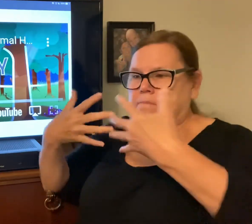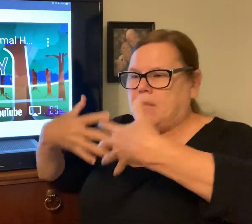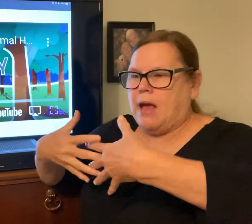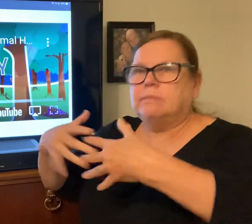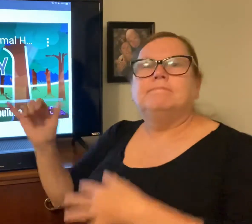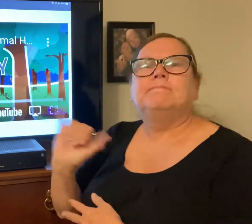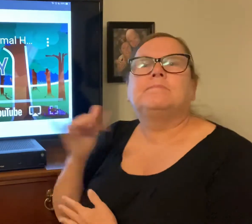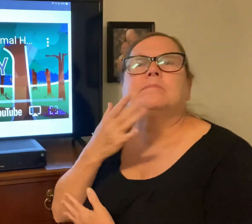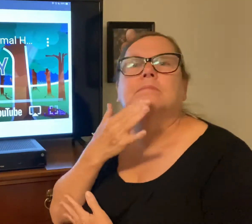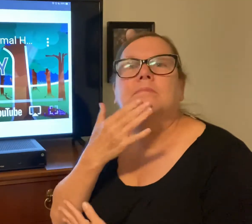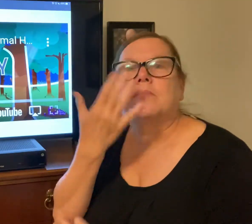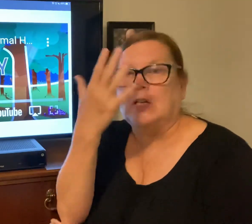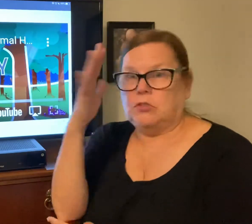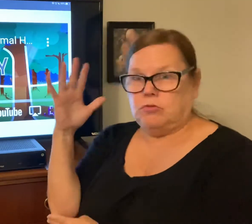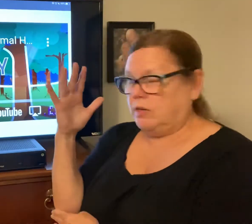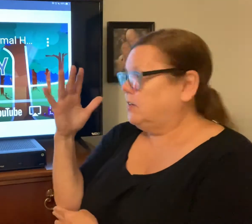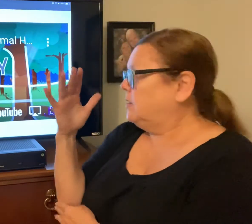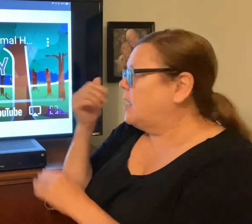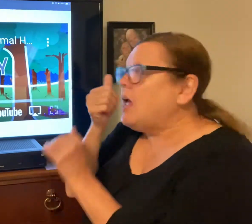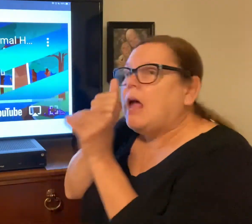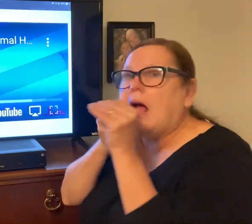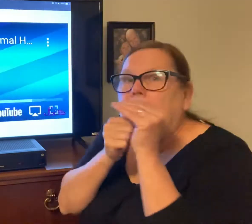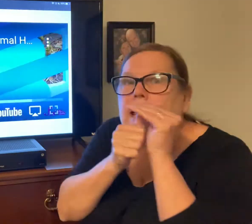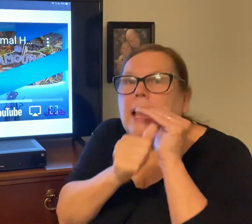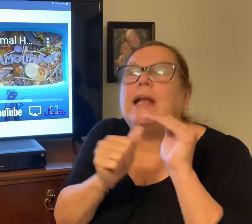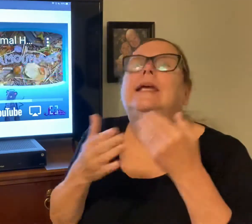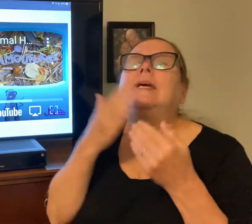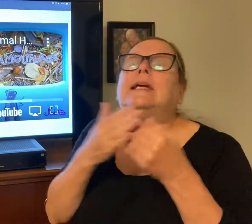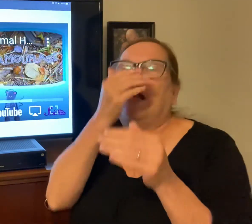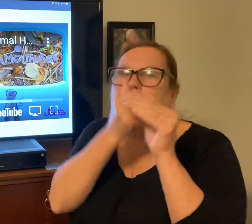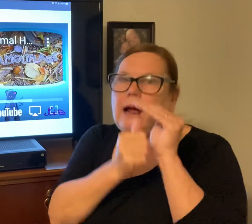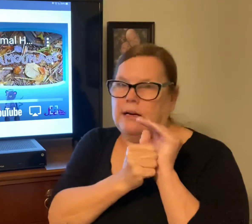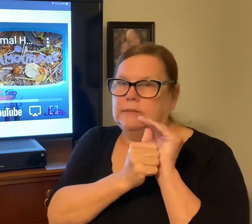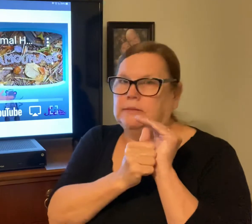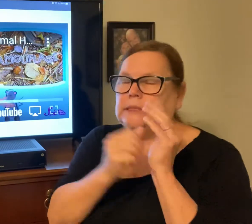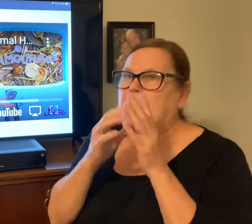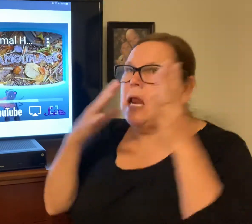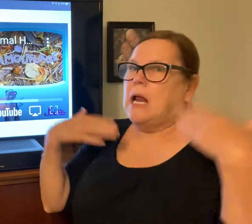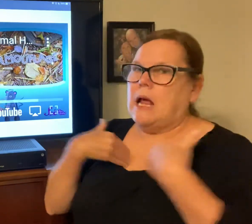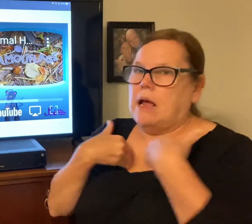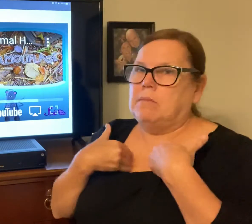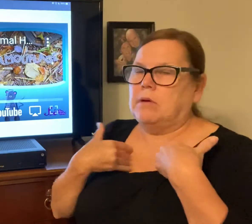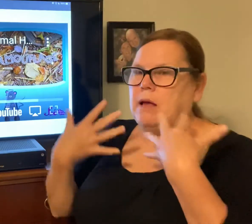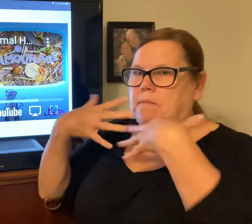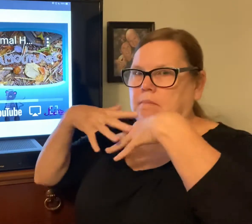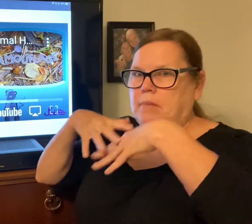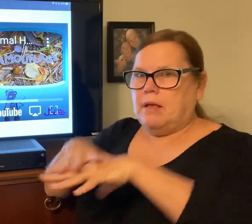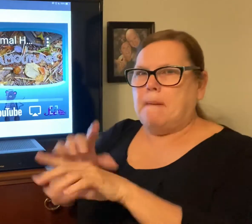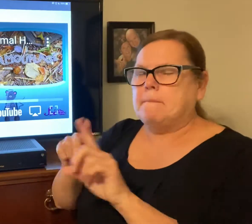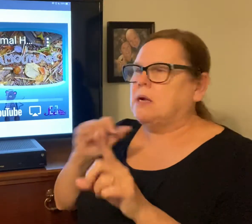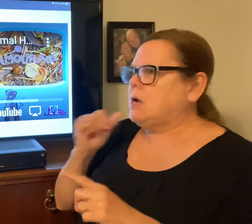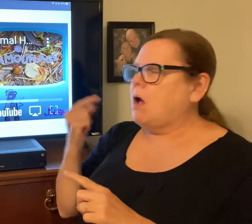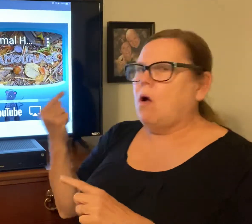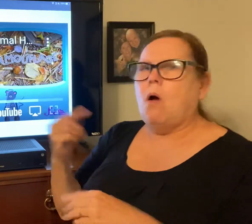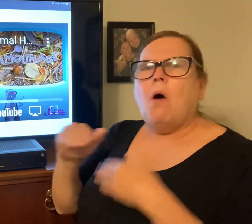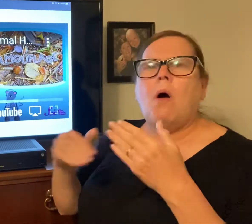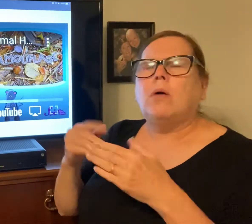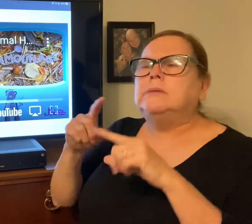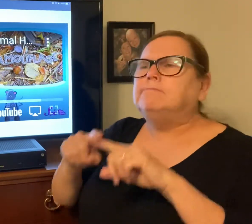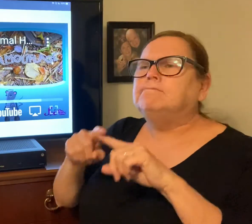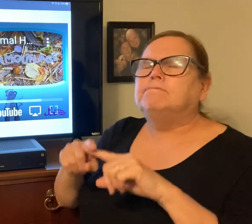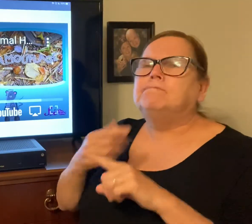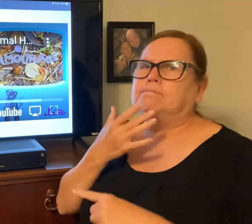forest floor where they live, and this makes them harder to spot. Lots of animals blend in with their environment, but not all of them rely on their color to